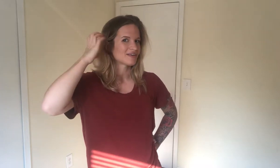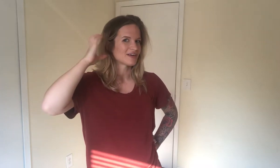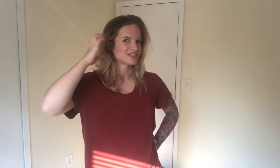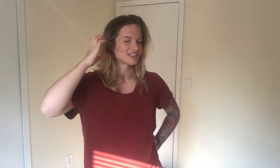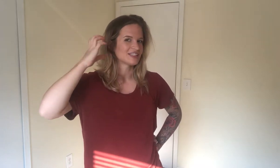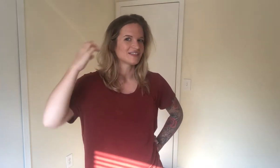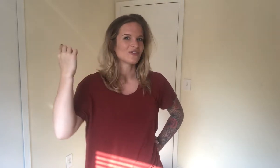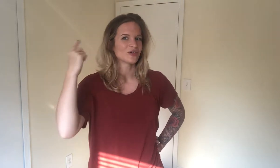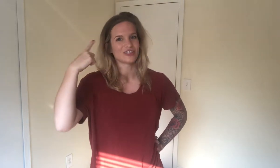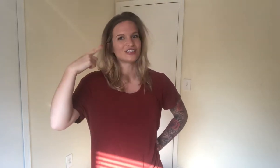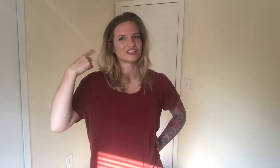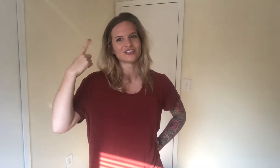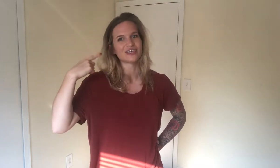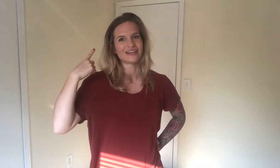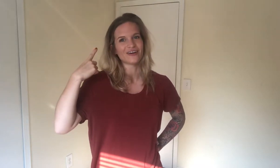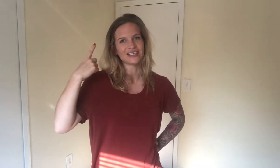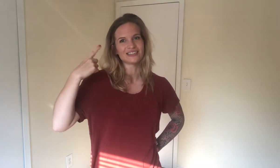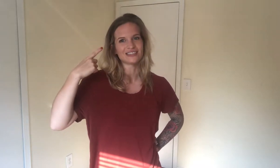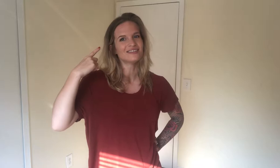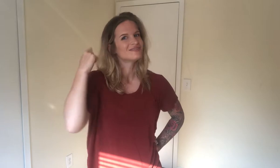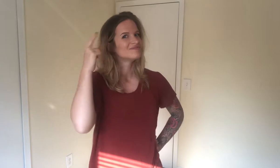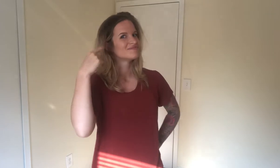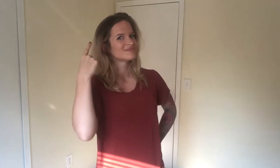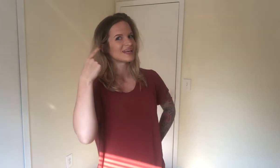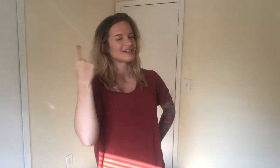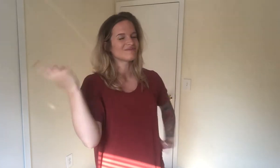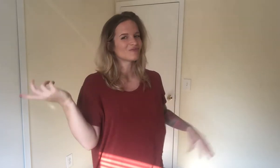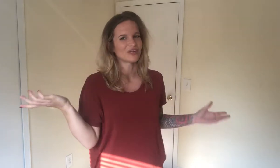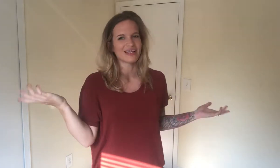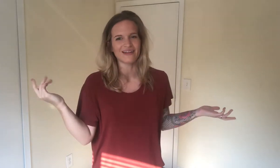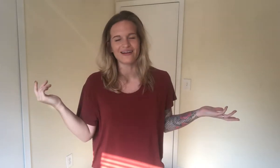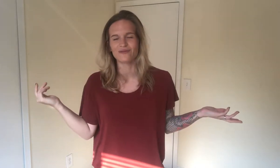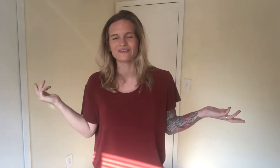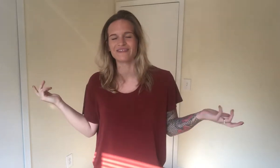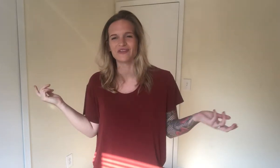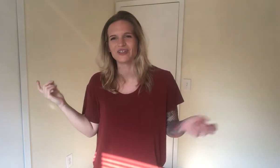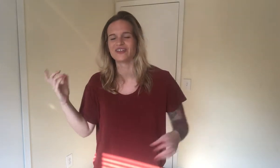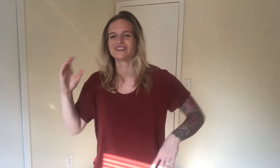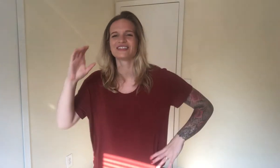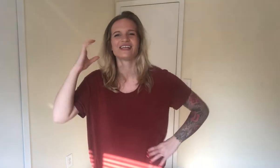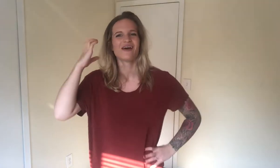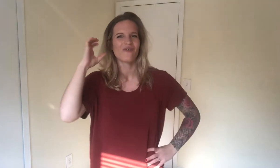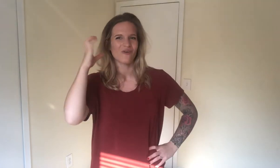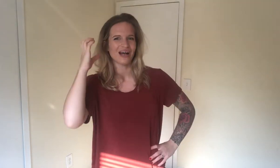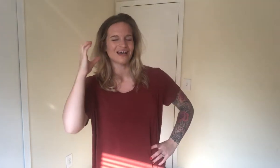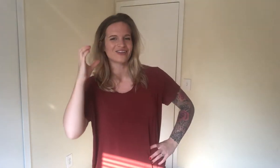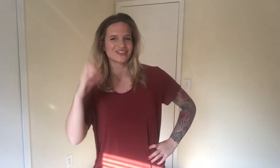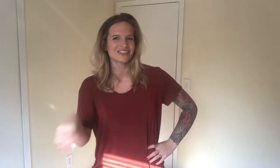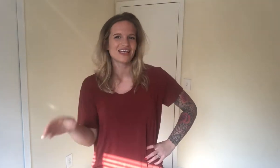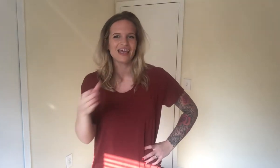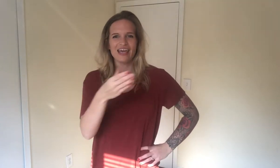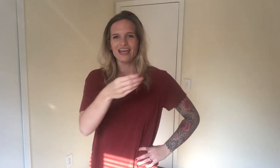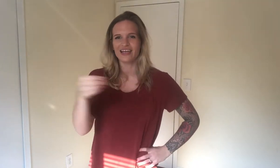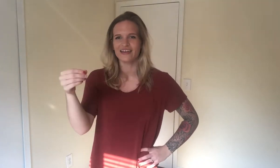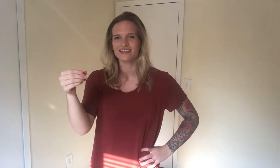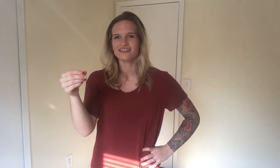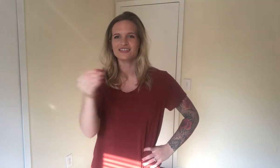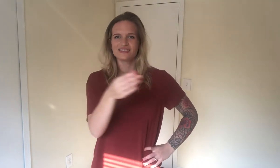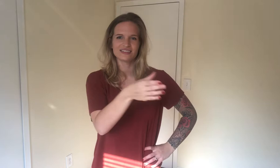around your ear, or you just do like crazy, that one that like almost everyone knows. Wild, and